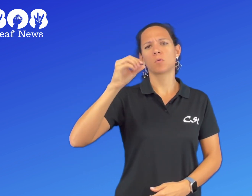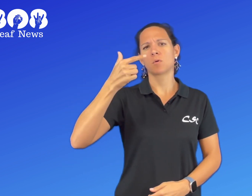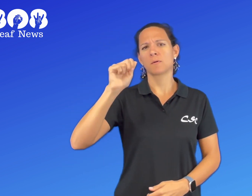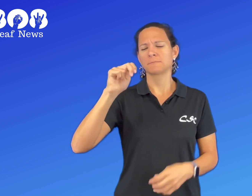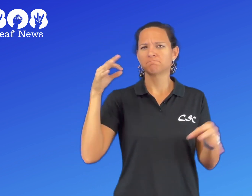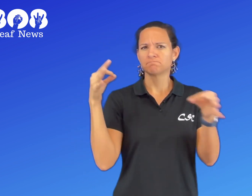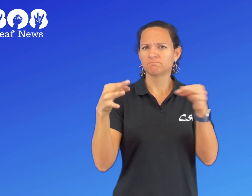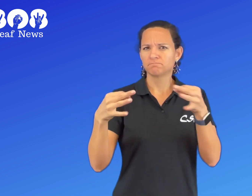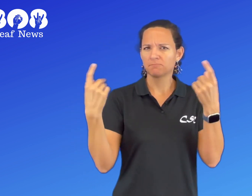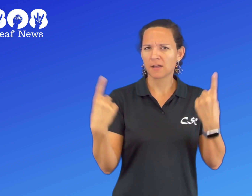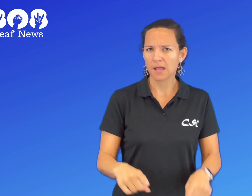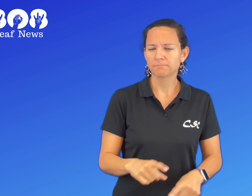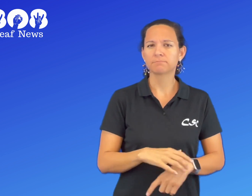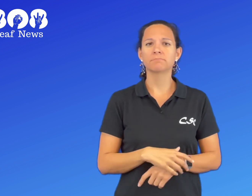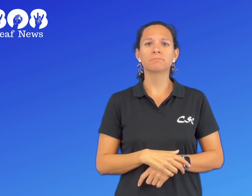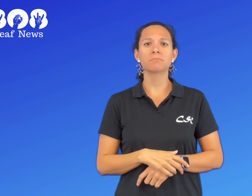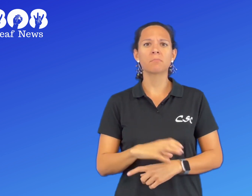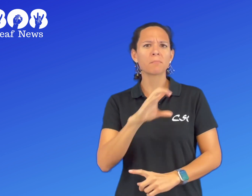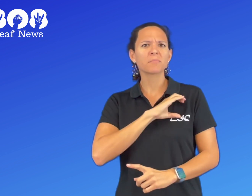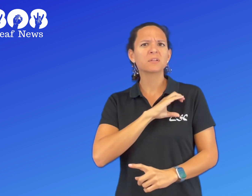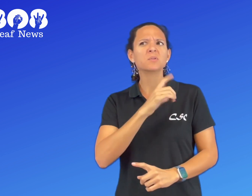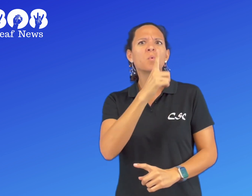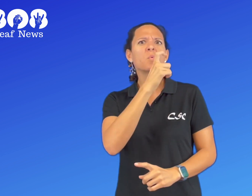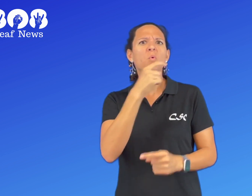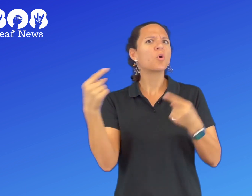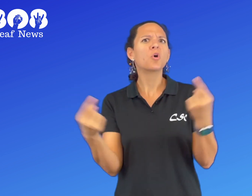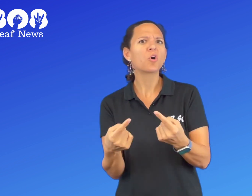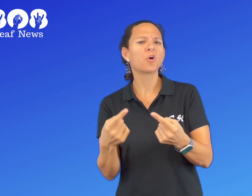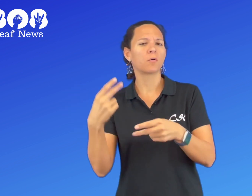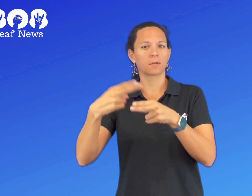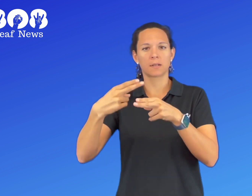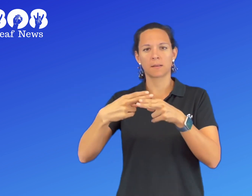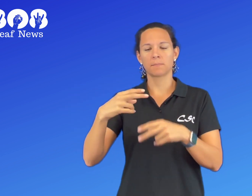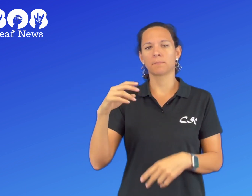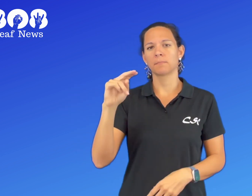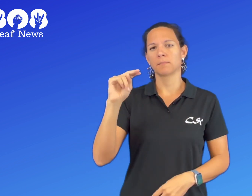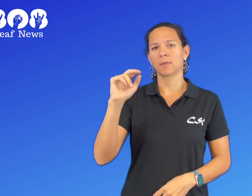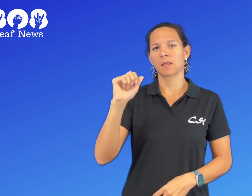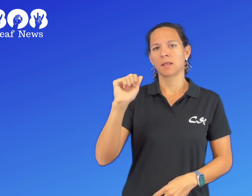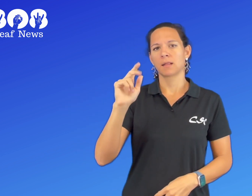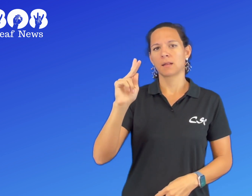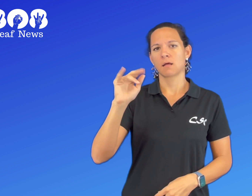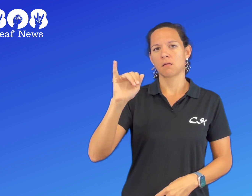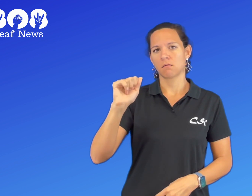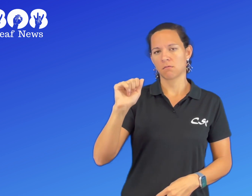Police Chief Logan explains what happened. The police officer who was hurt is